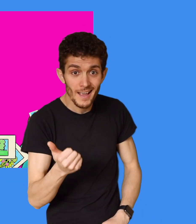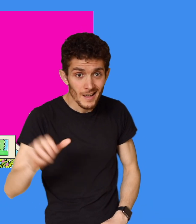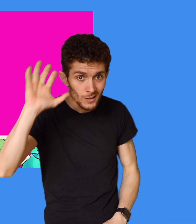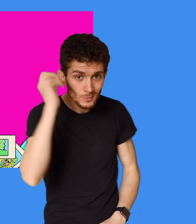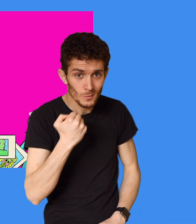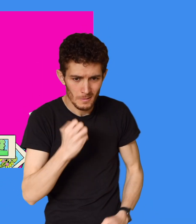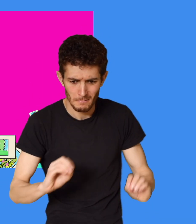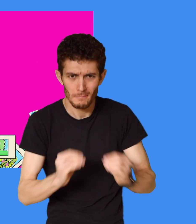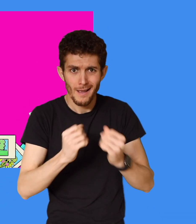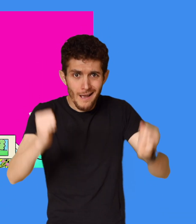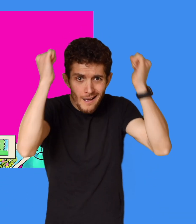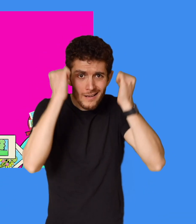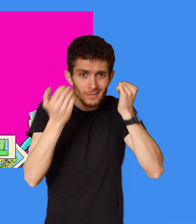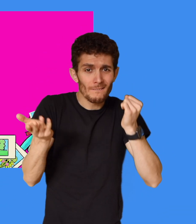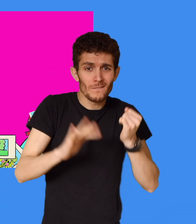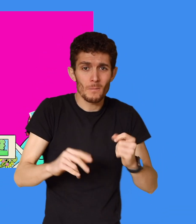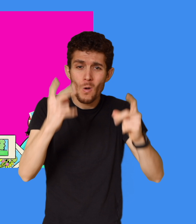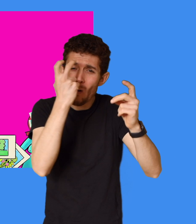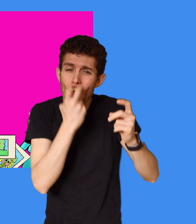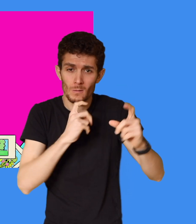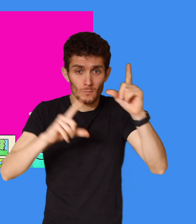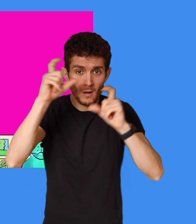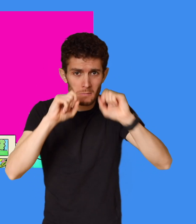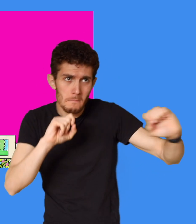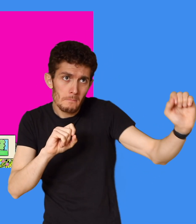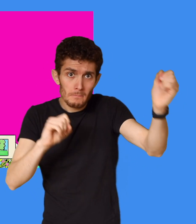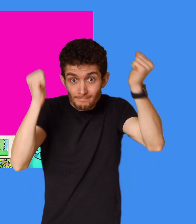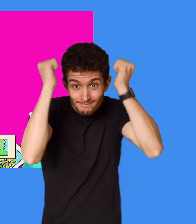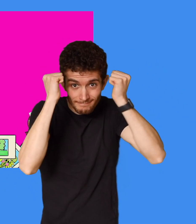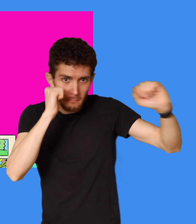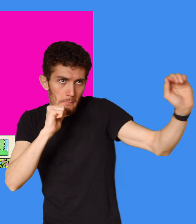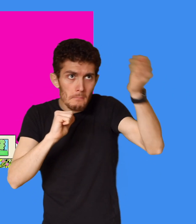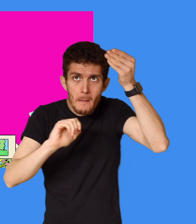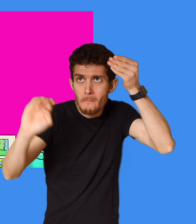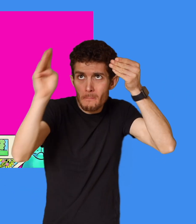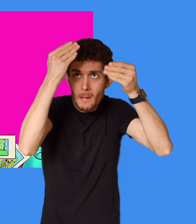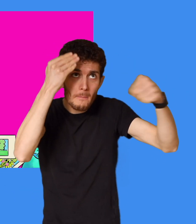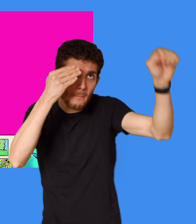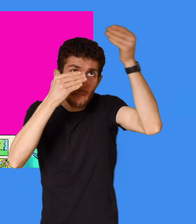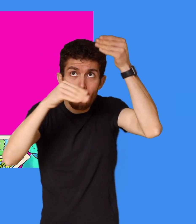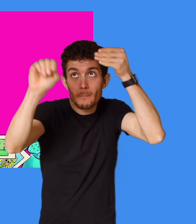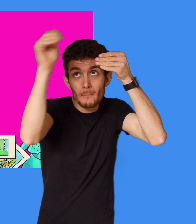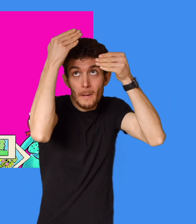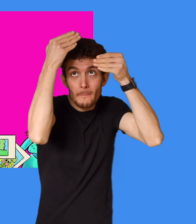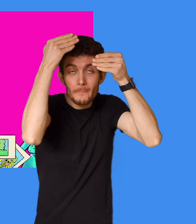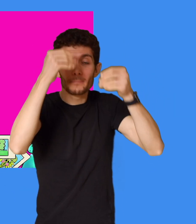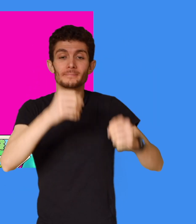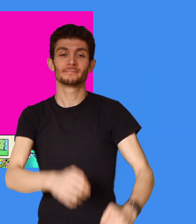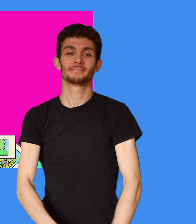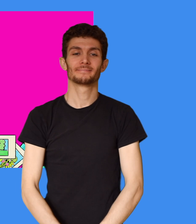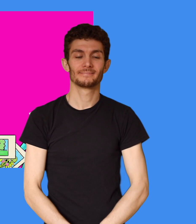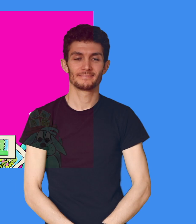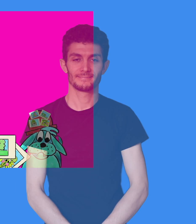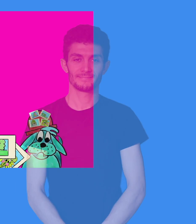Next, it was JoJo's turn. He made a hat by putting photographs on an old hat I've made a